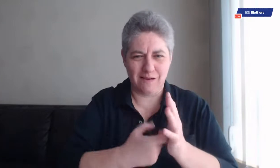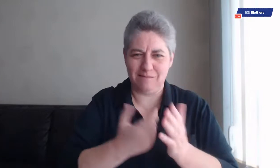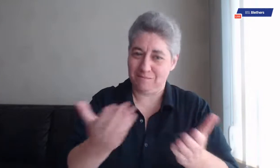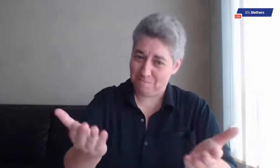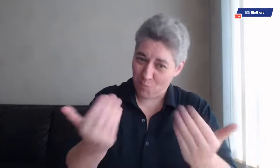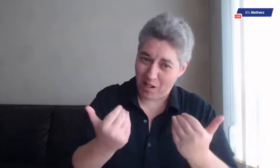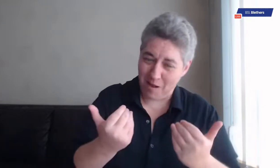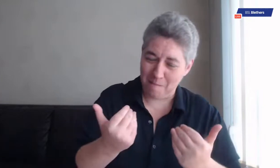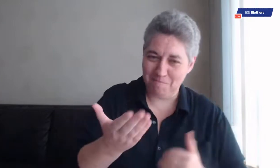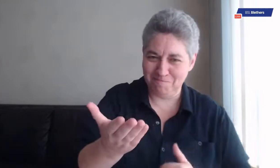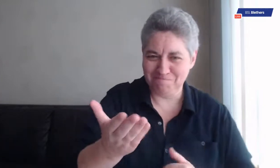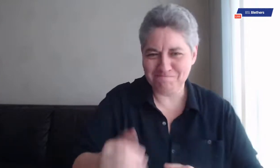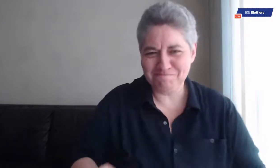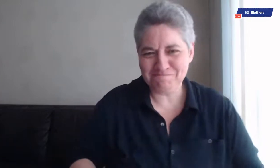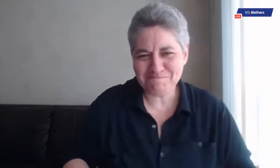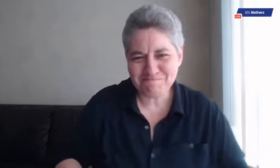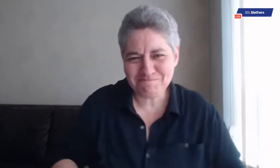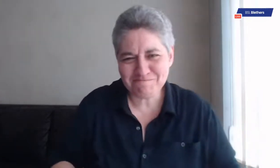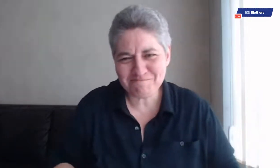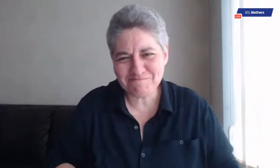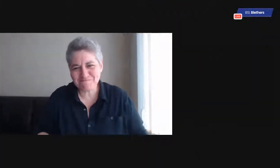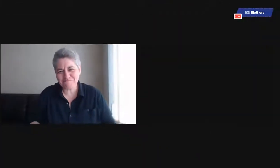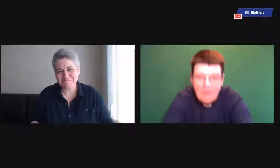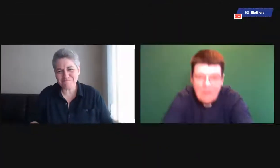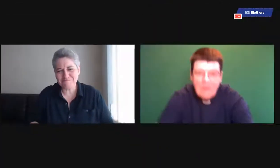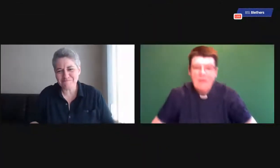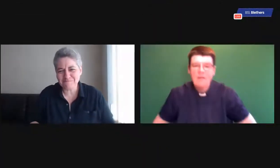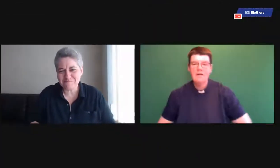Mary Whittaker. Welcome, Mary.